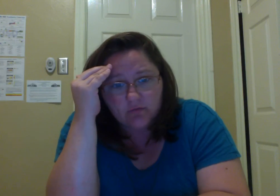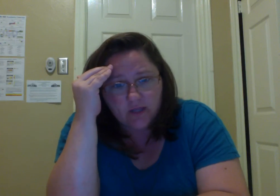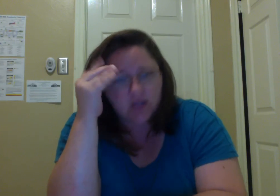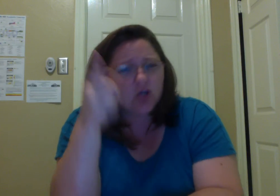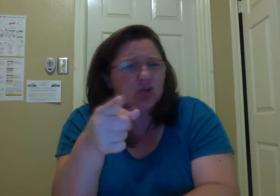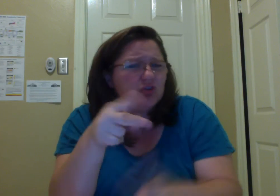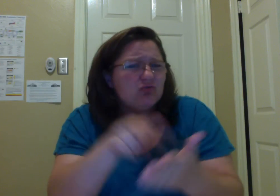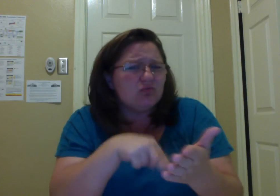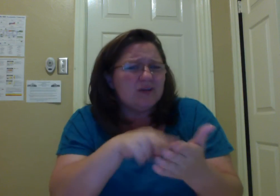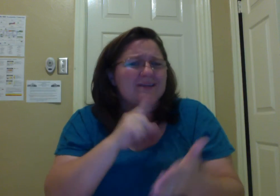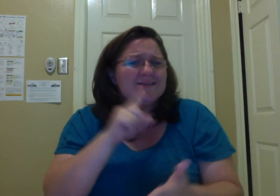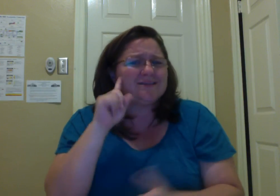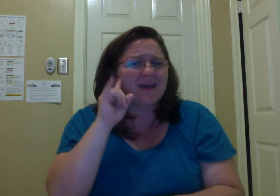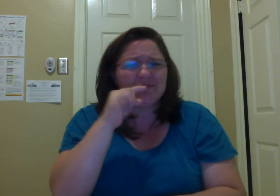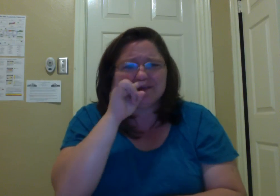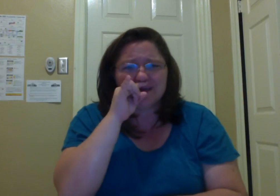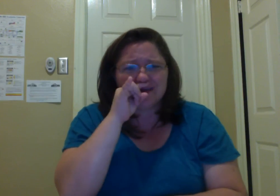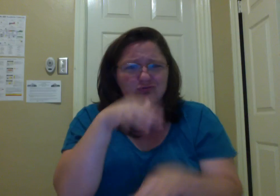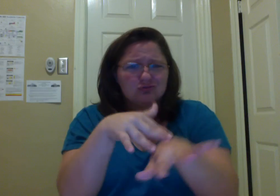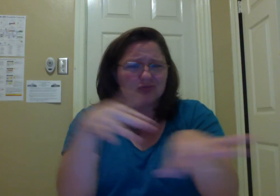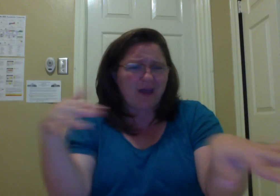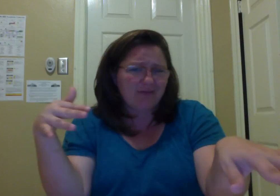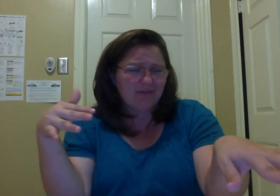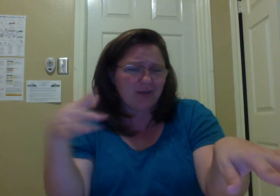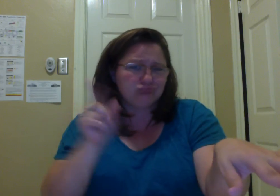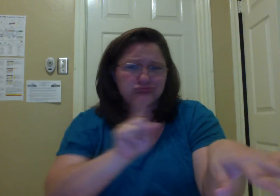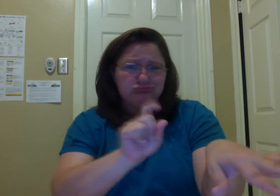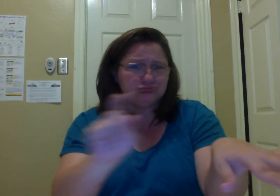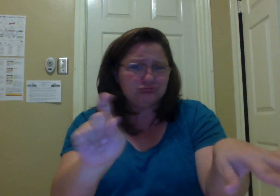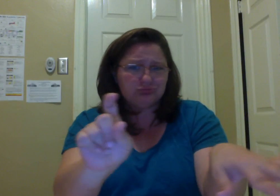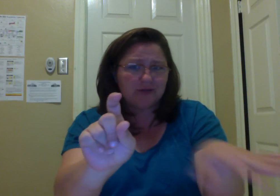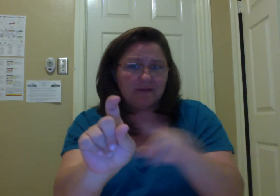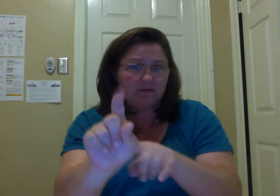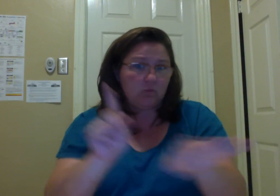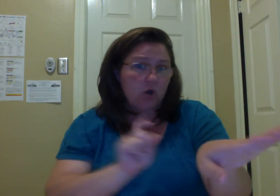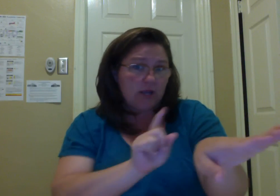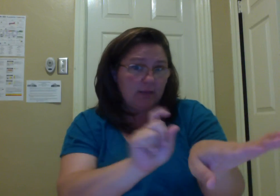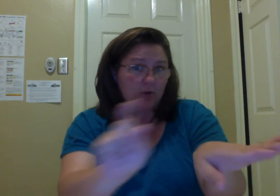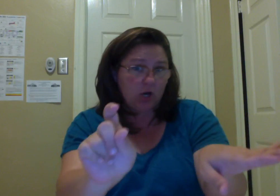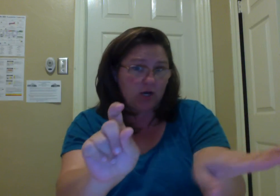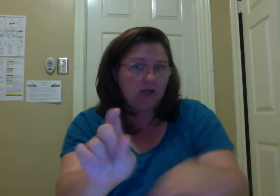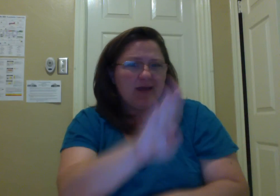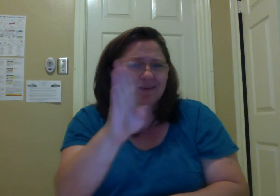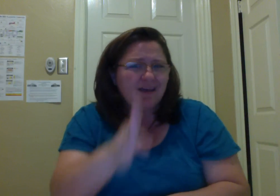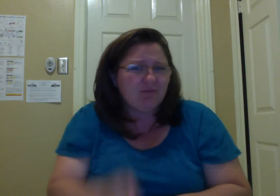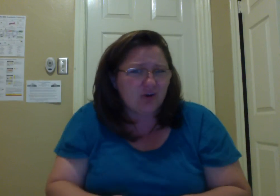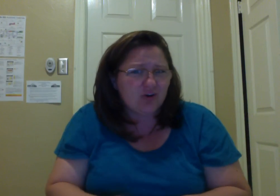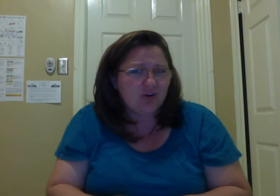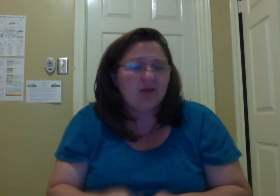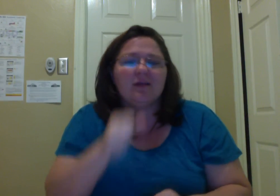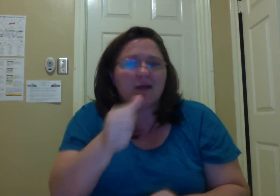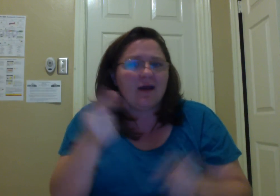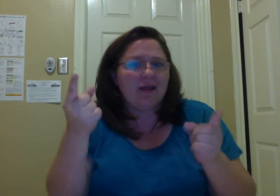see, you read deaf kid, traffic. This is the walking part. Never not